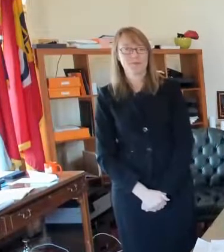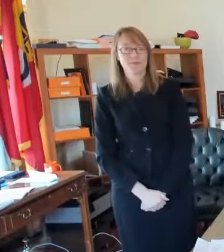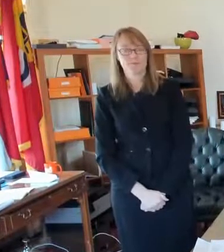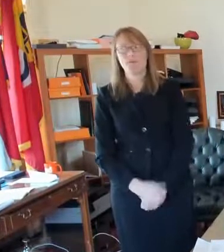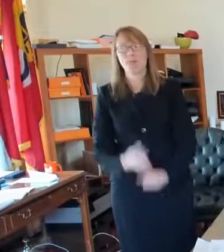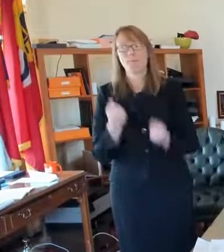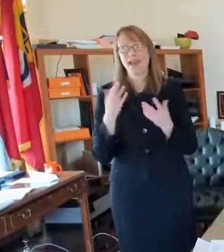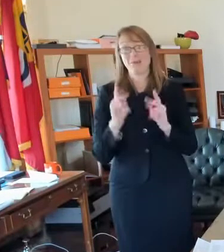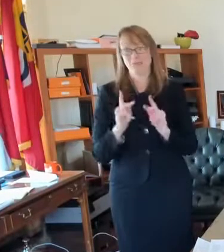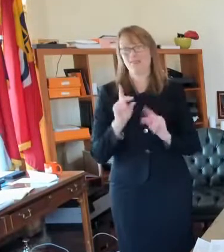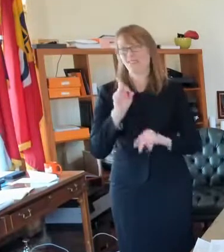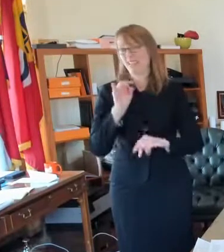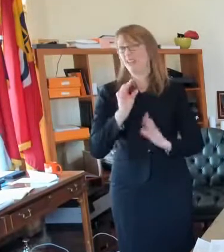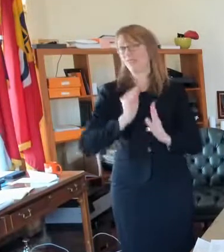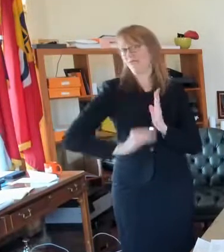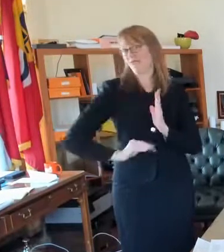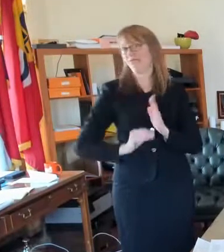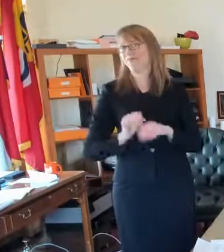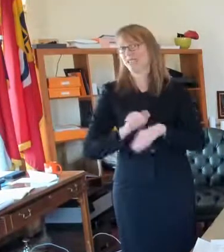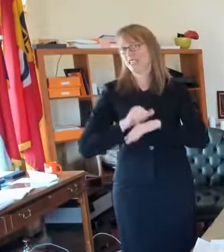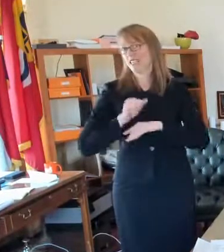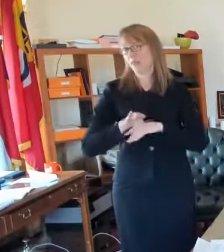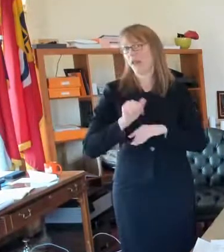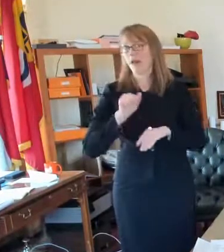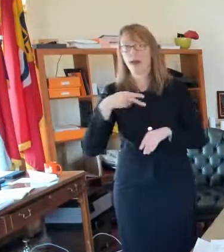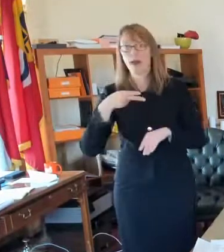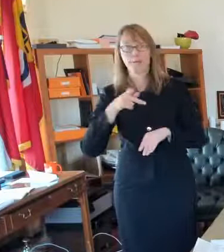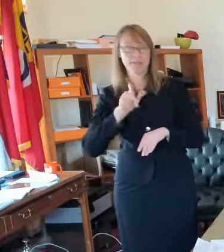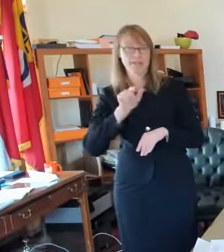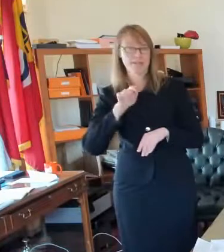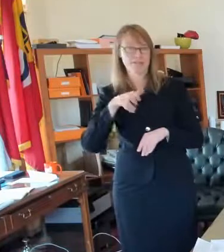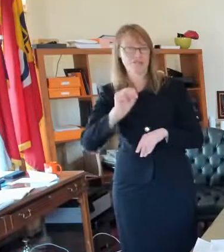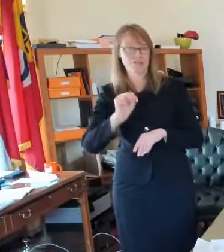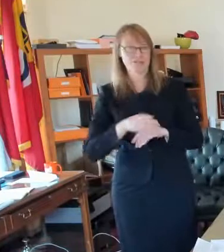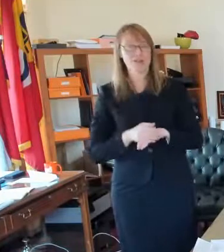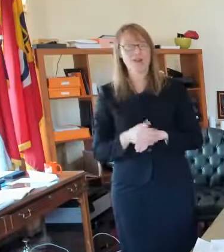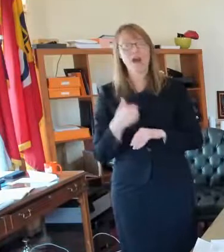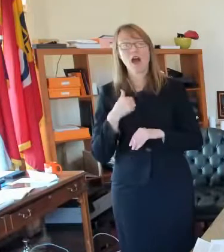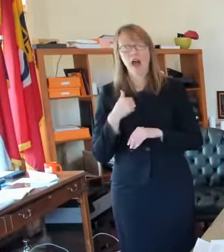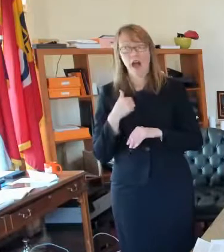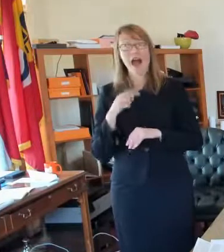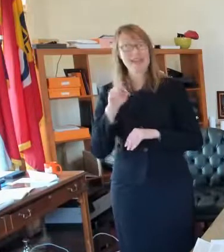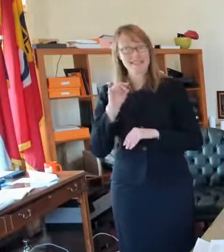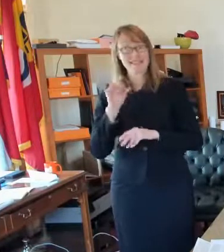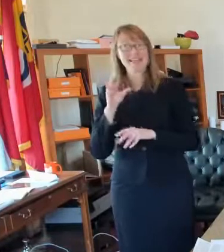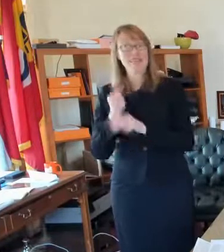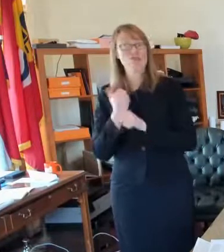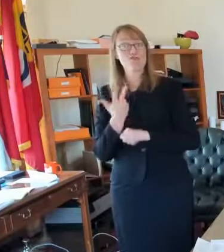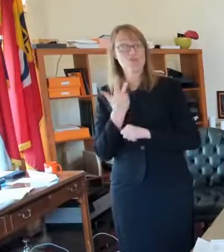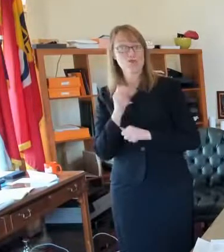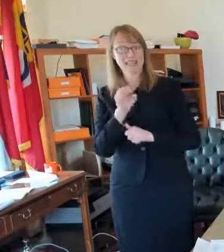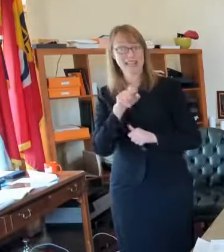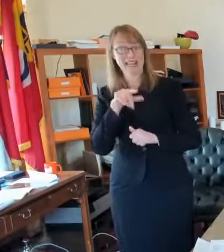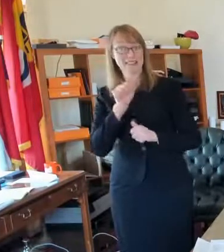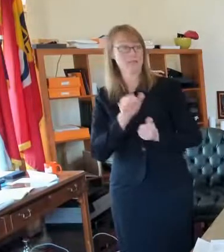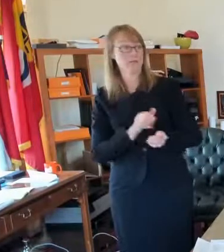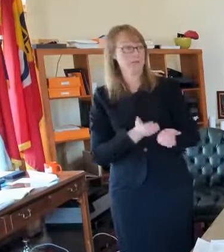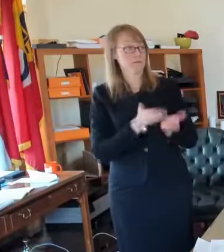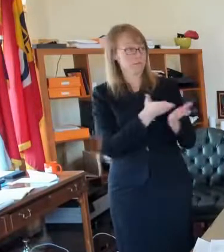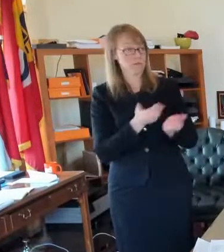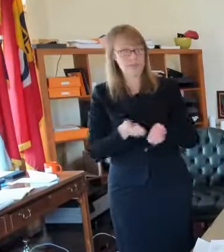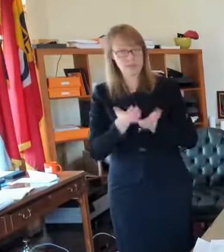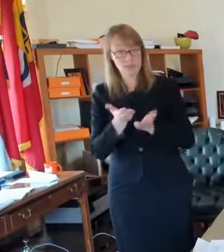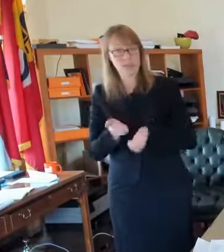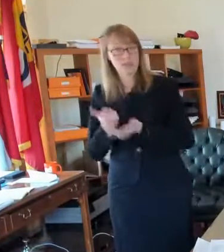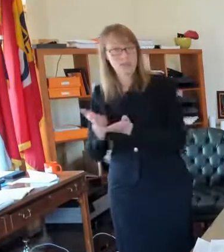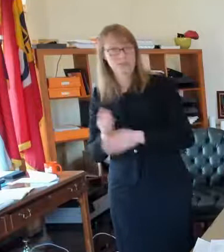Stacy, I submitted, I think, 3 different sets of applicants to the Board of Aldermen. They chose not to act